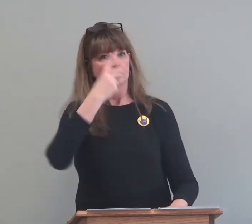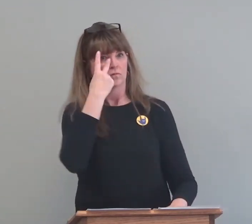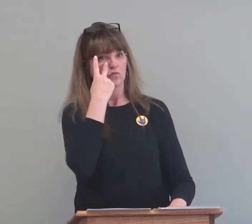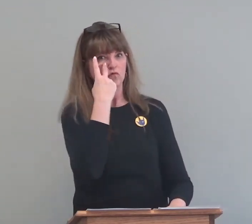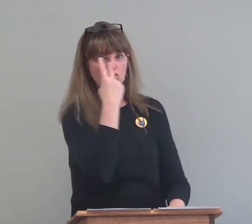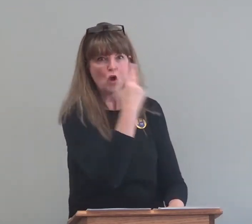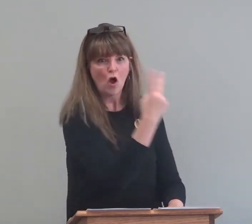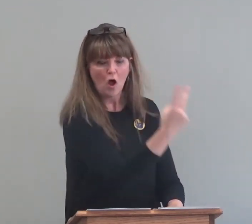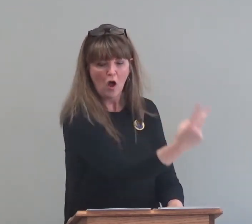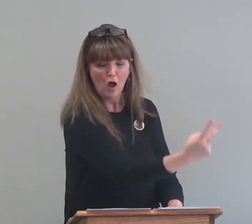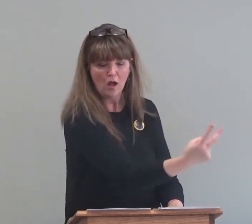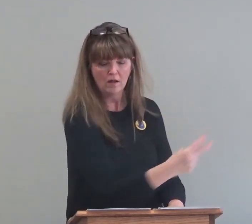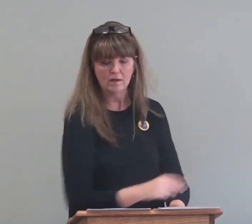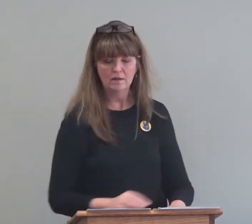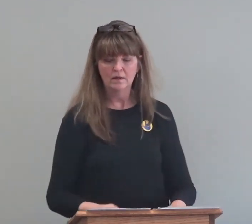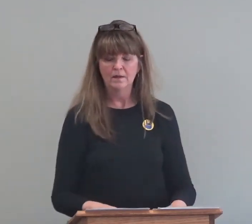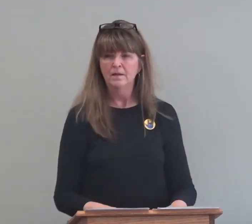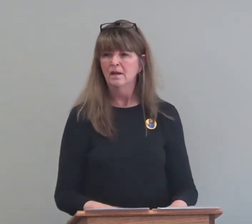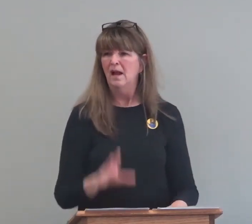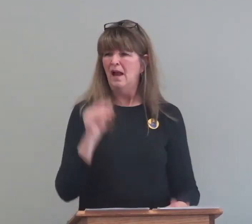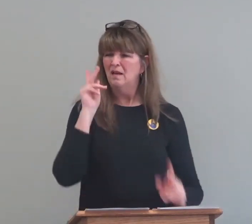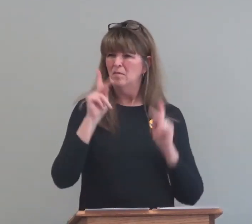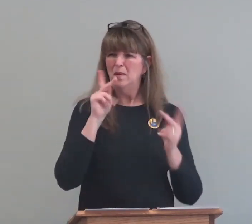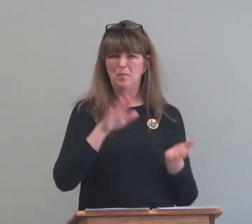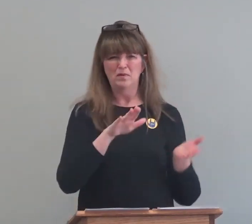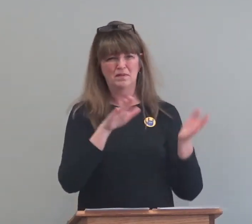They refused to deny that they had seen the risen Christ.